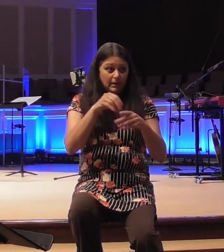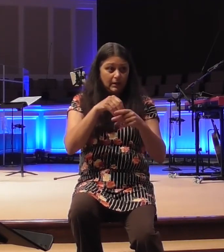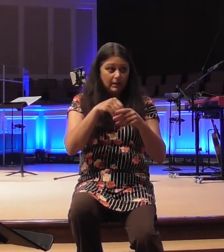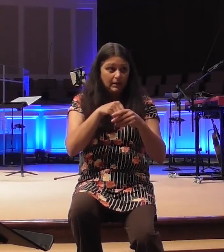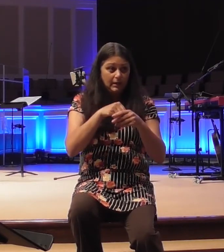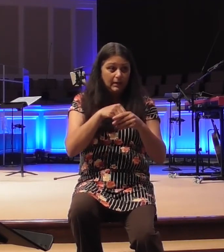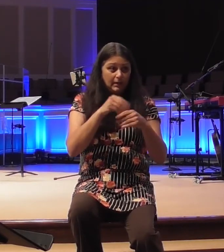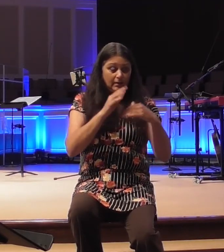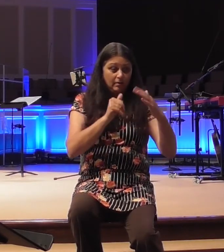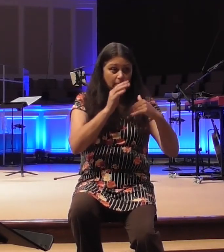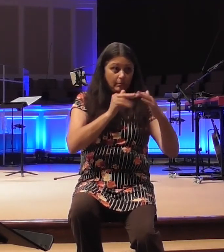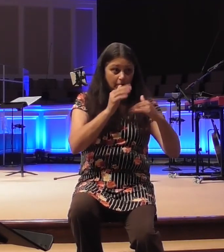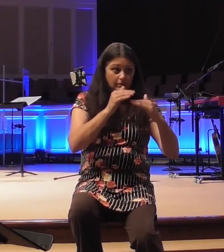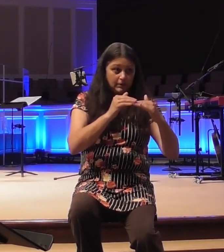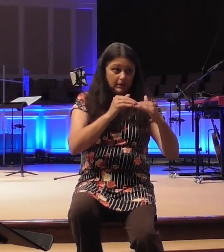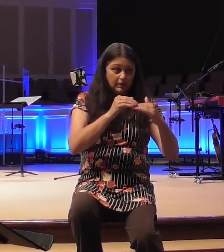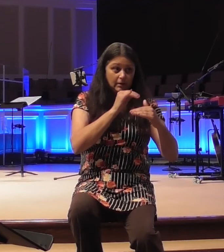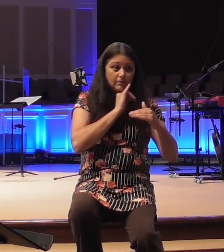And God purposefully